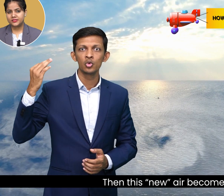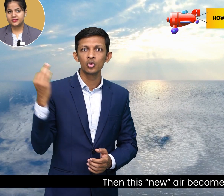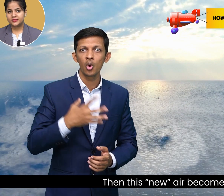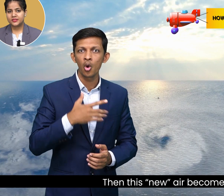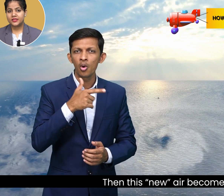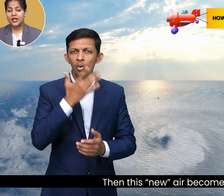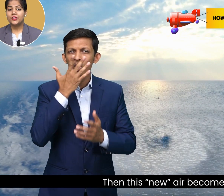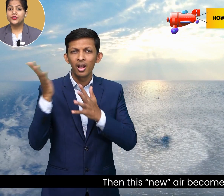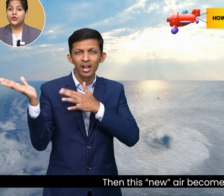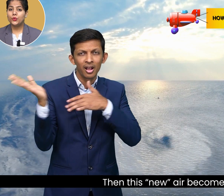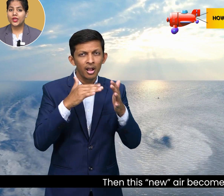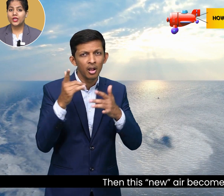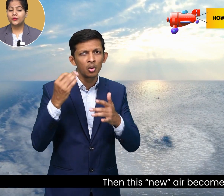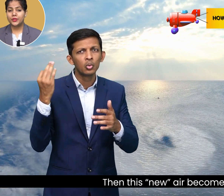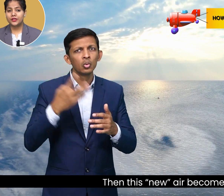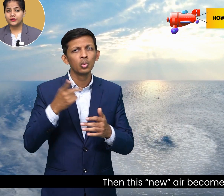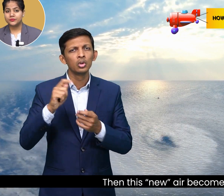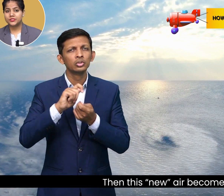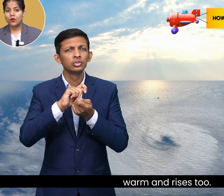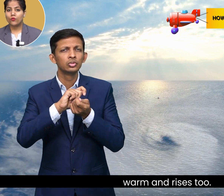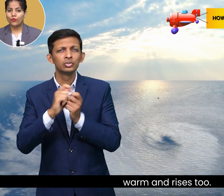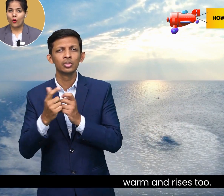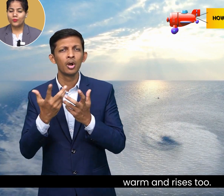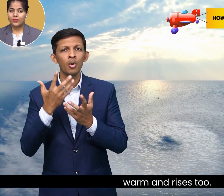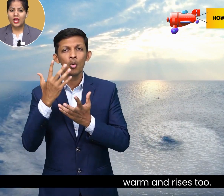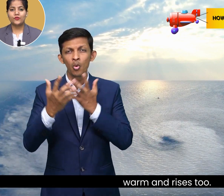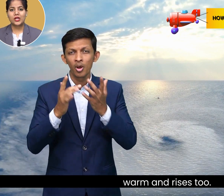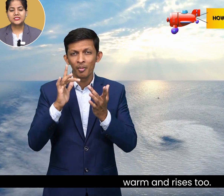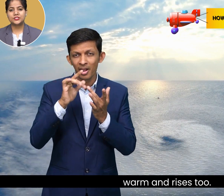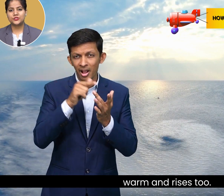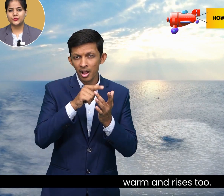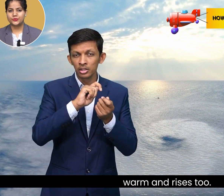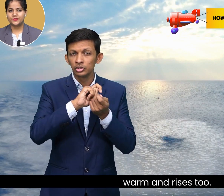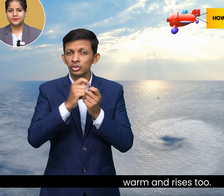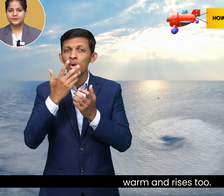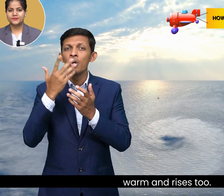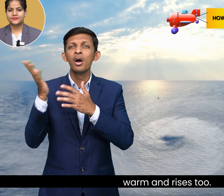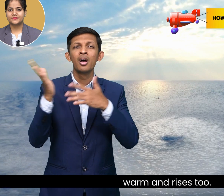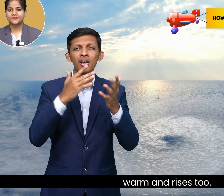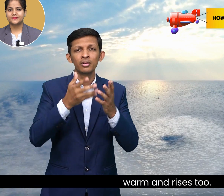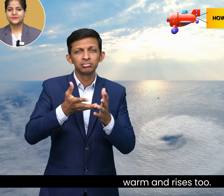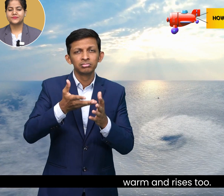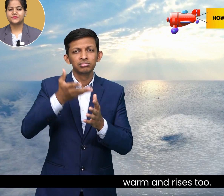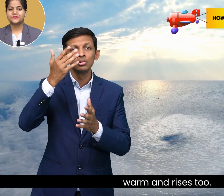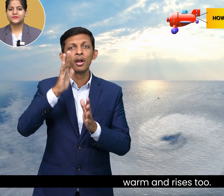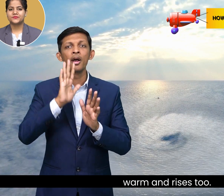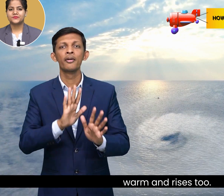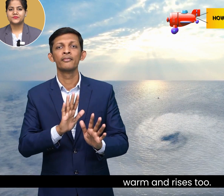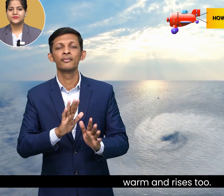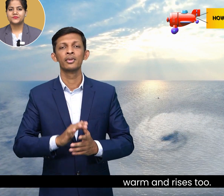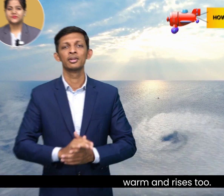Then this new air becomes warm and rises too.